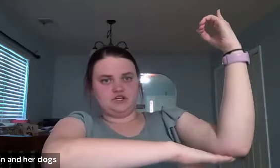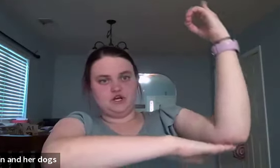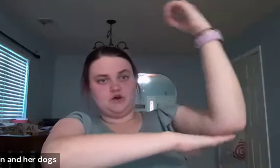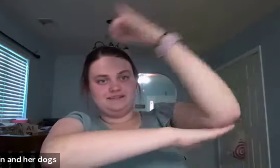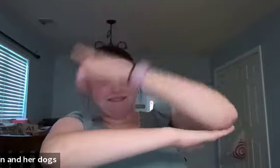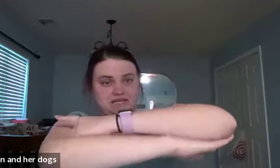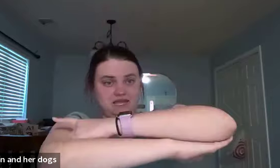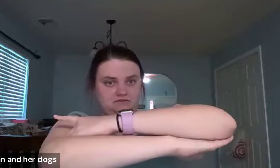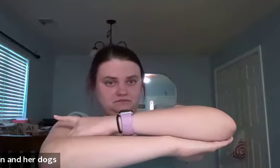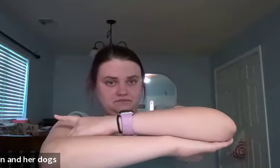you're going to go day.